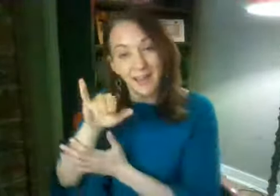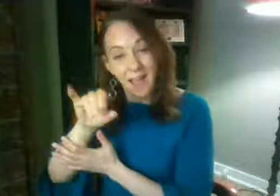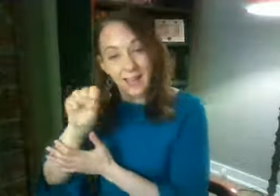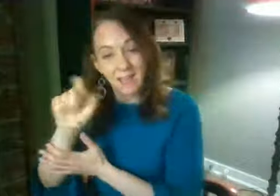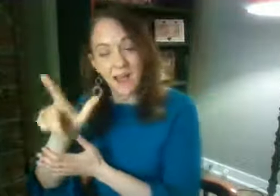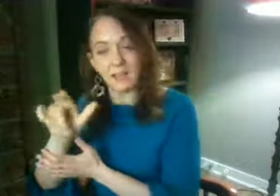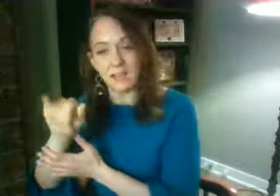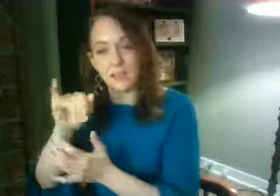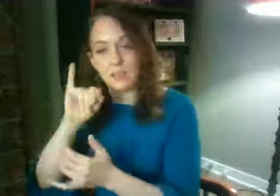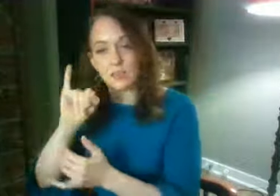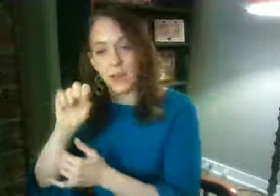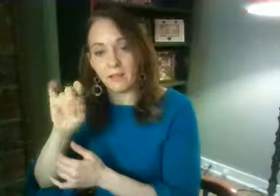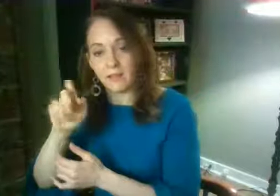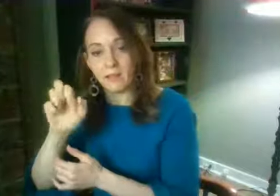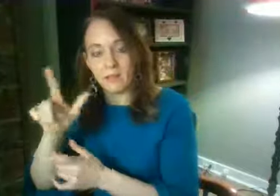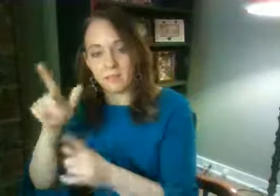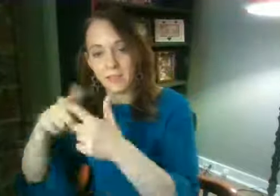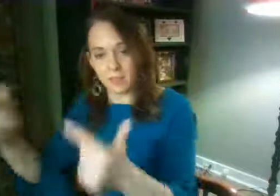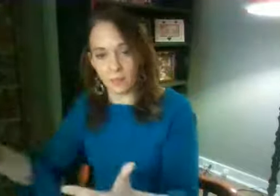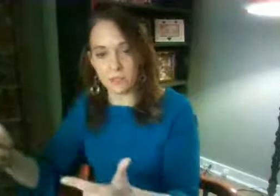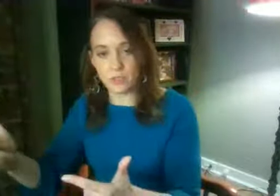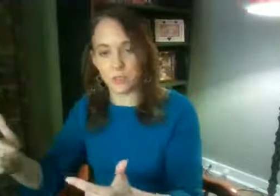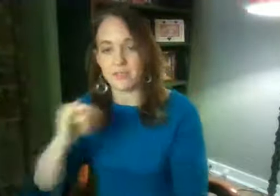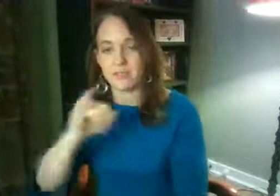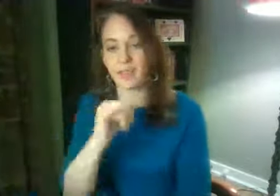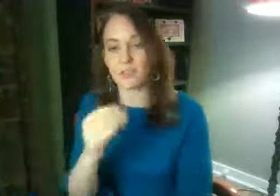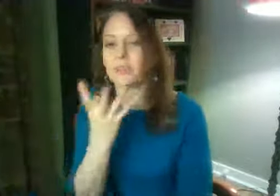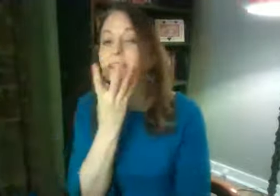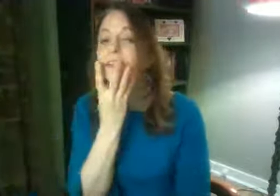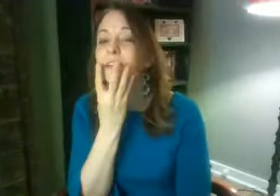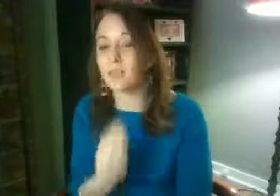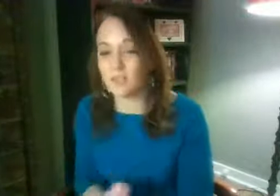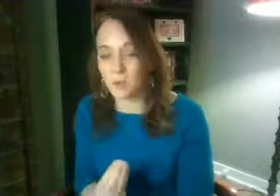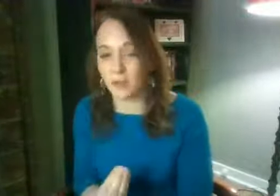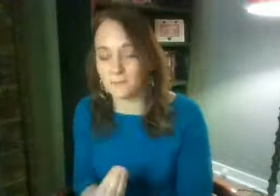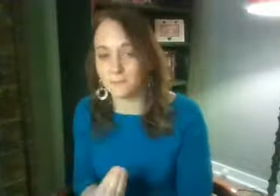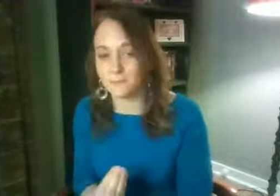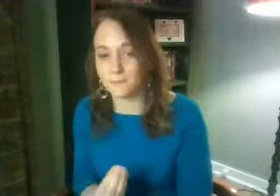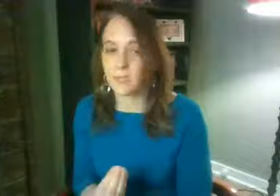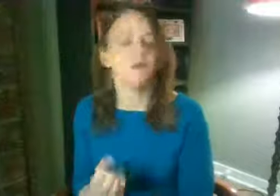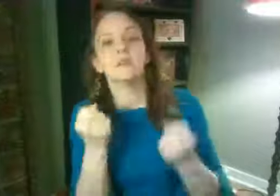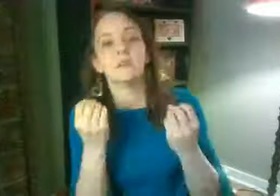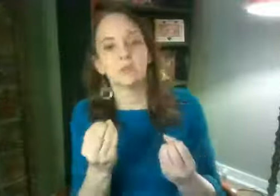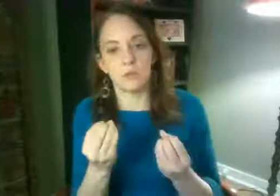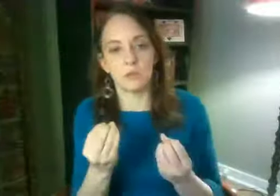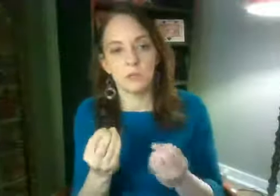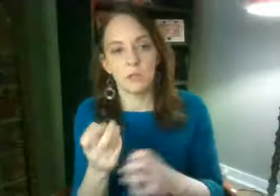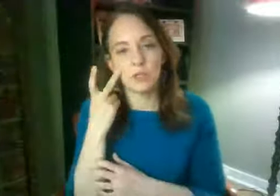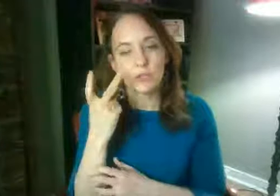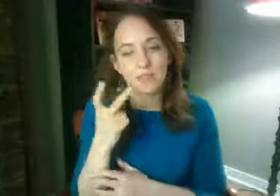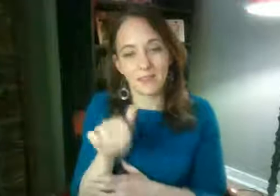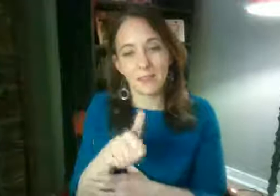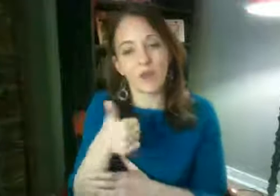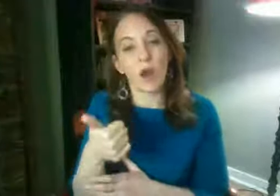in ISL, in Israeli Sign Language, it's actually Israel. So you'll see that there